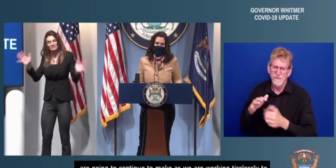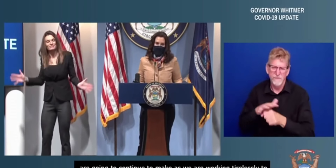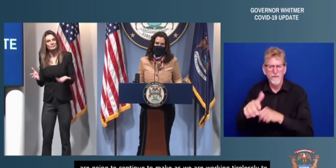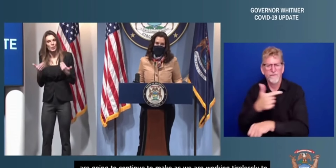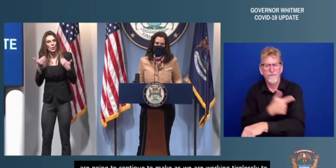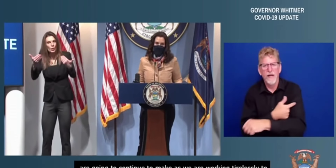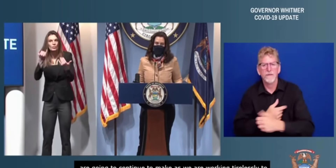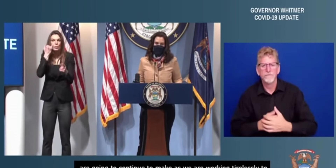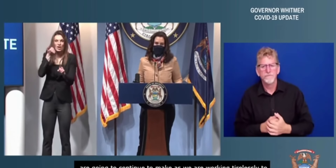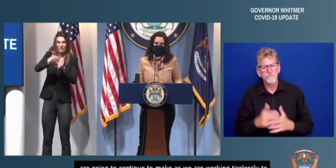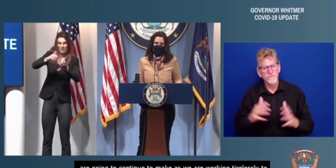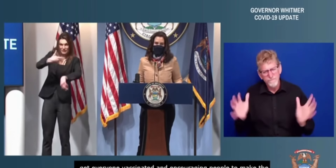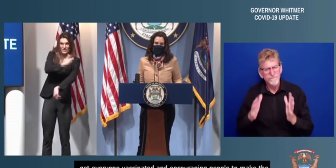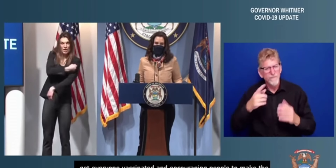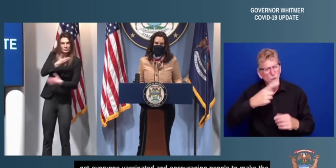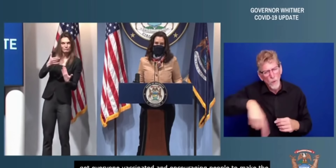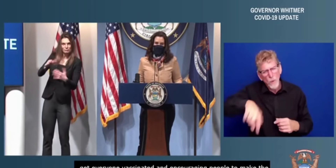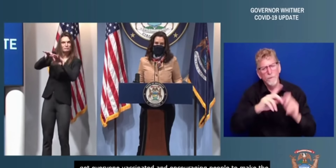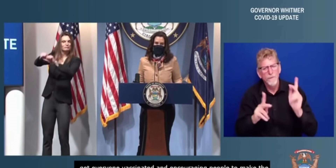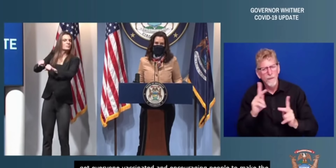to get vaccinated.